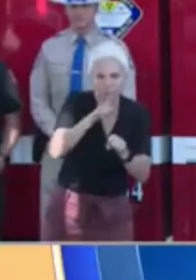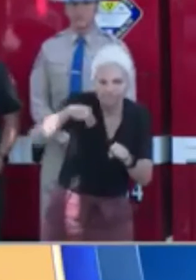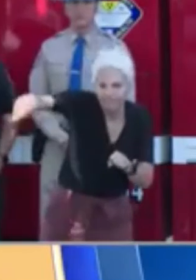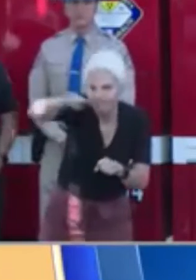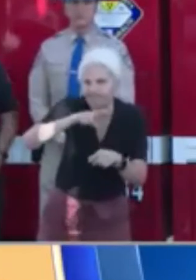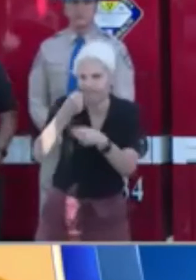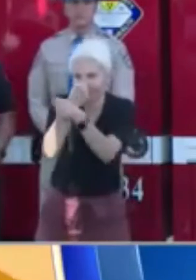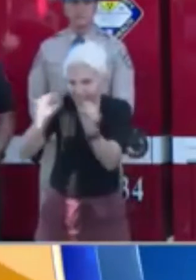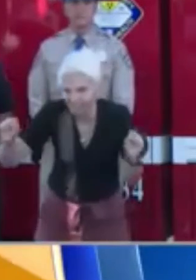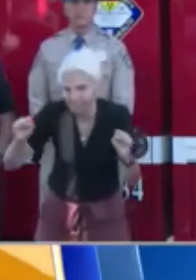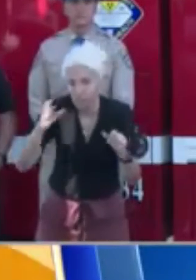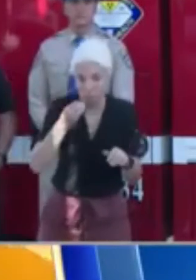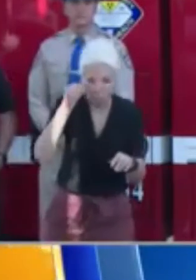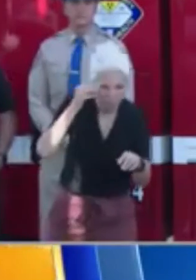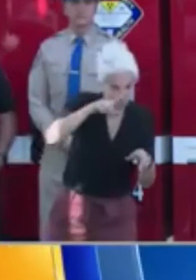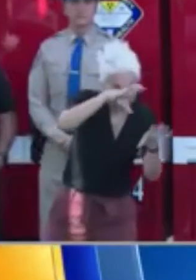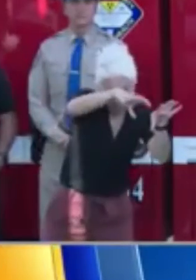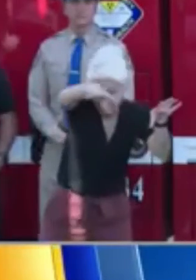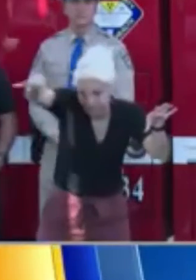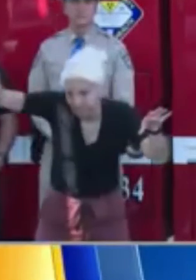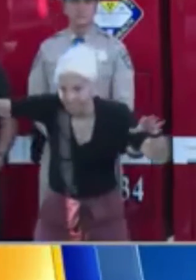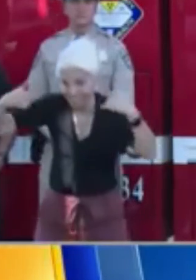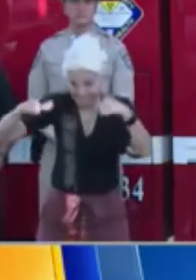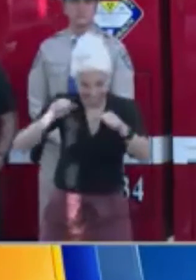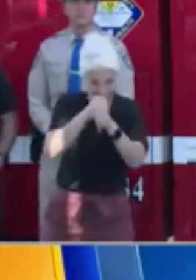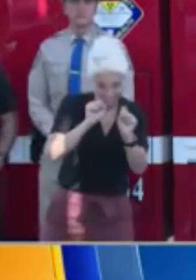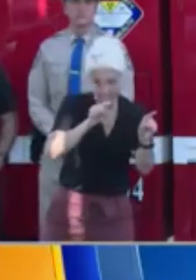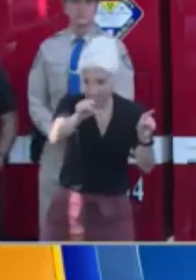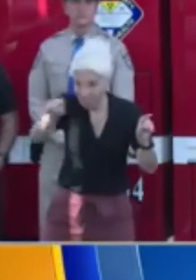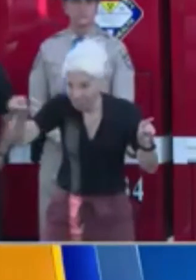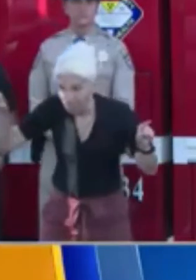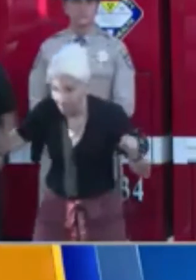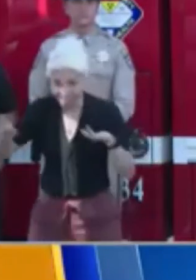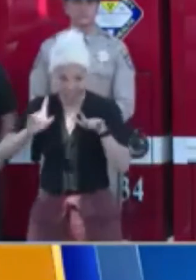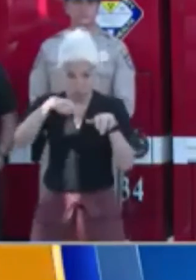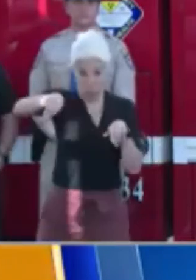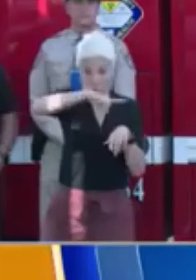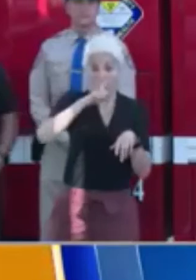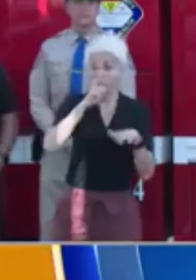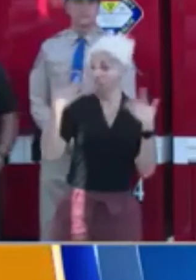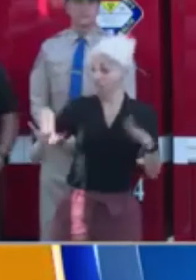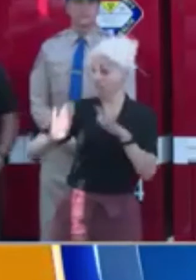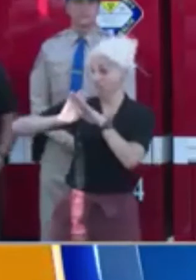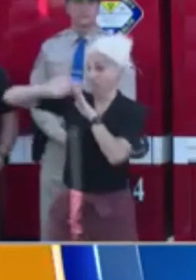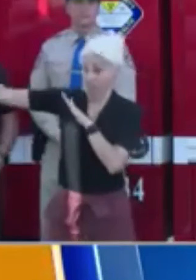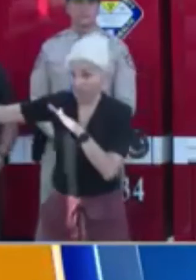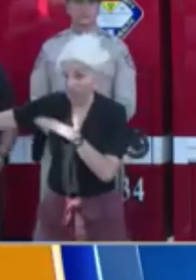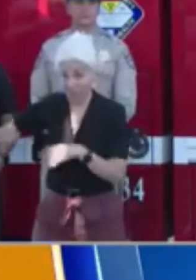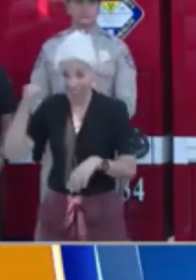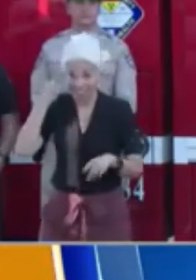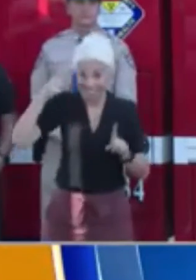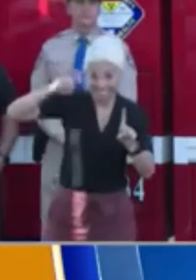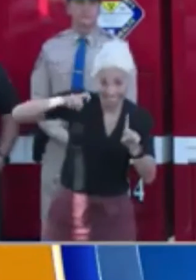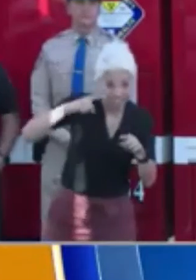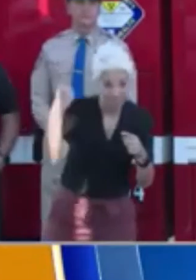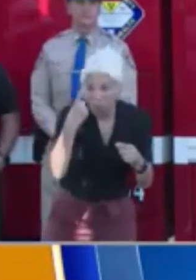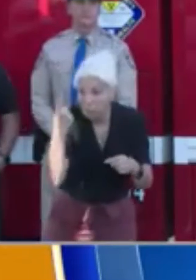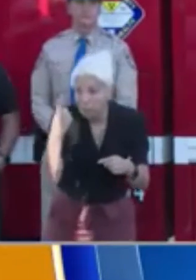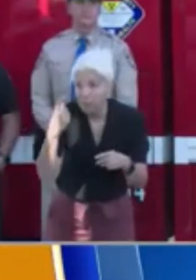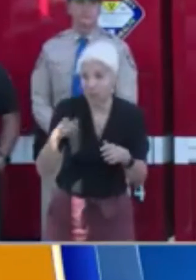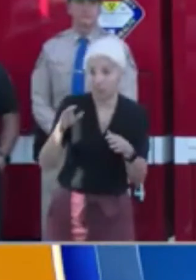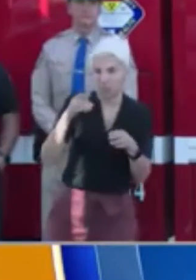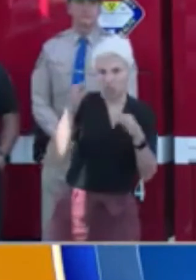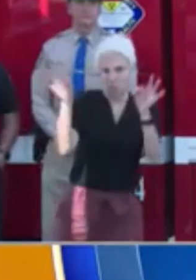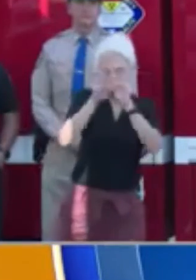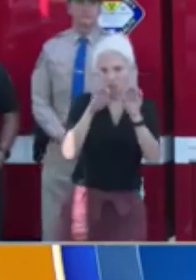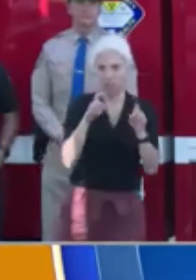your residences are safe if we evacuated you. And anytime you need anything, you call our non-emergency